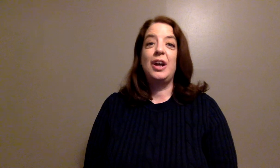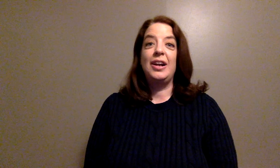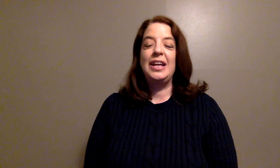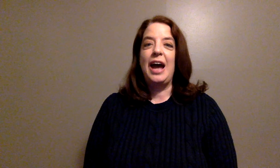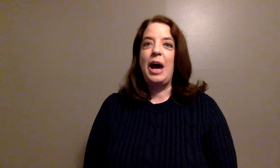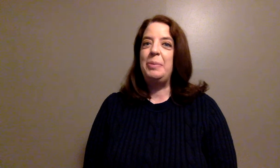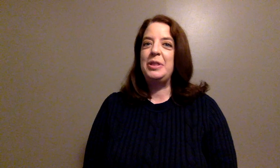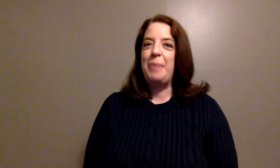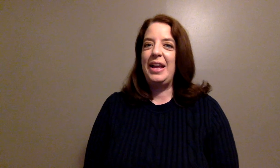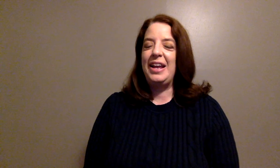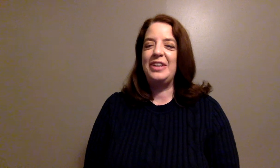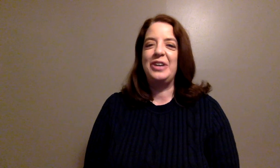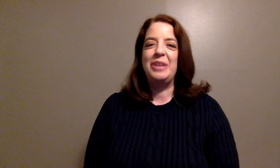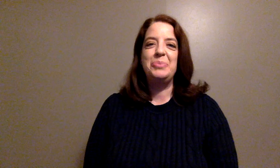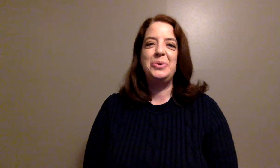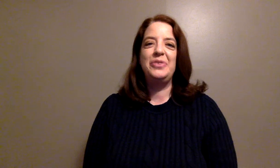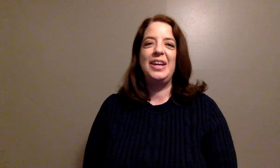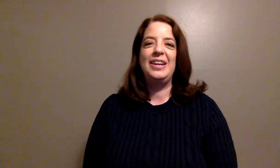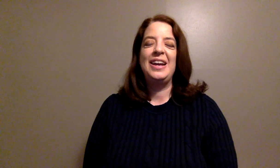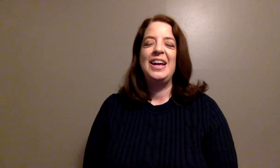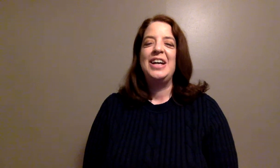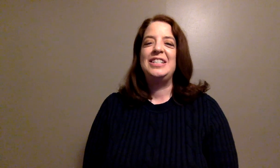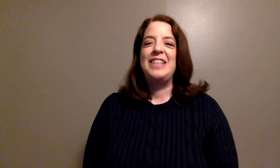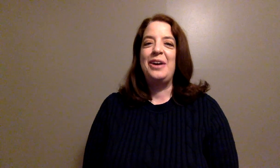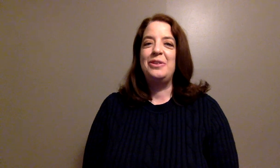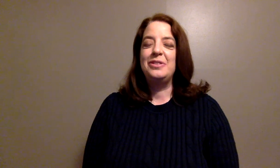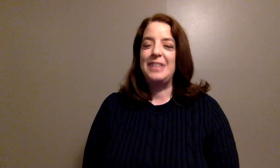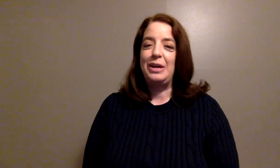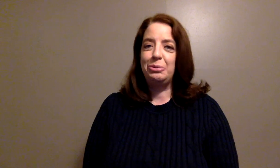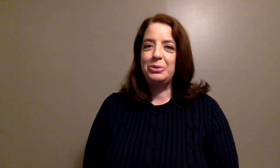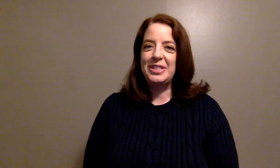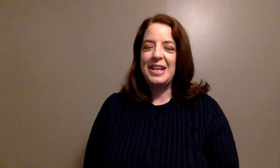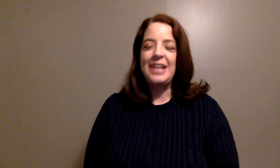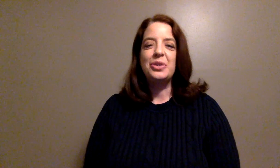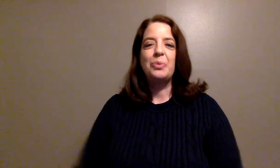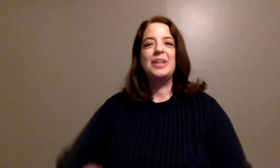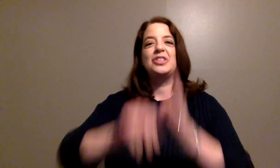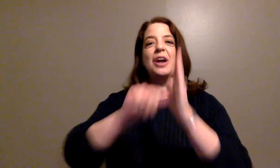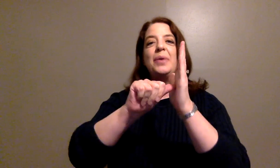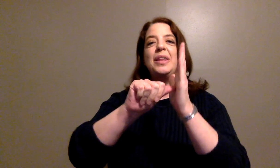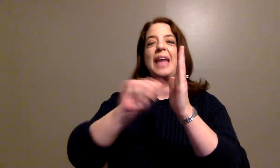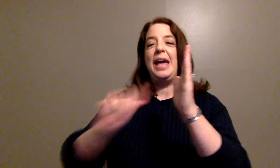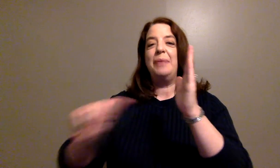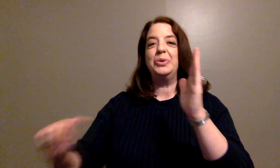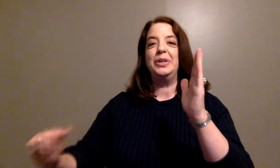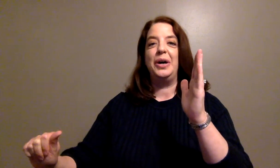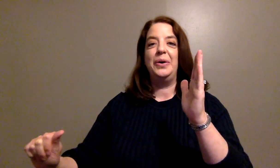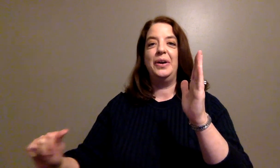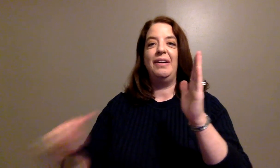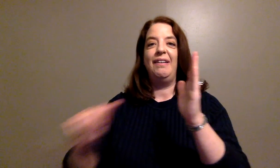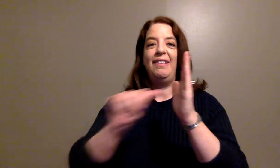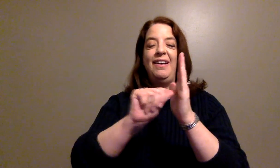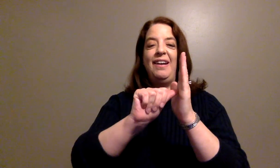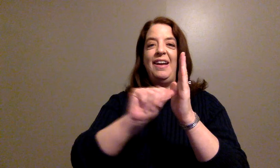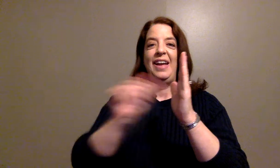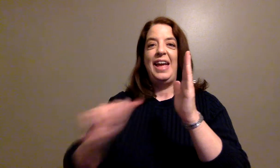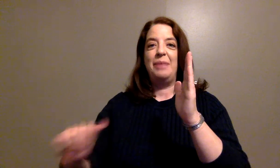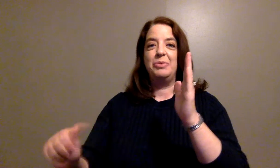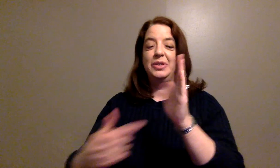Starting up in the panhandle and moving down south through the state, we're going to start with Amarillo. Amarillo.